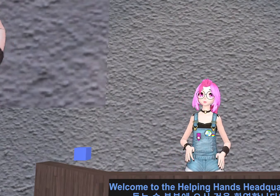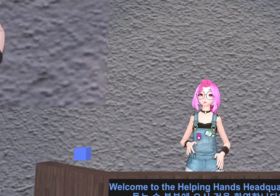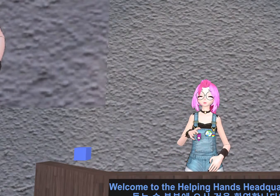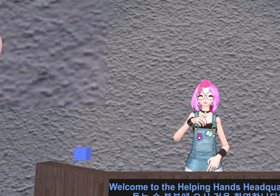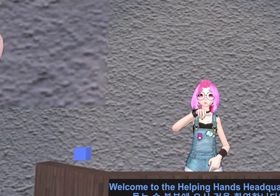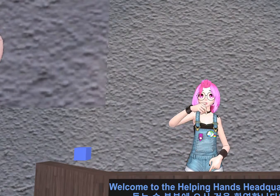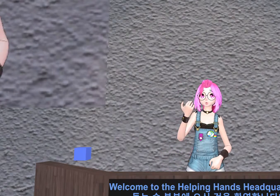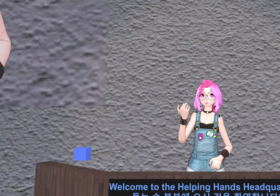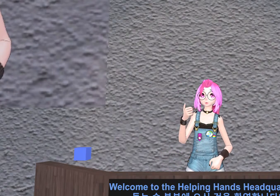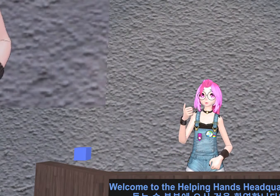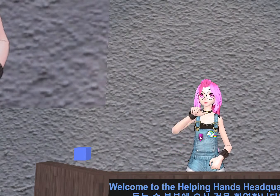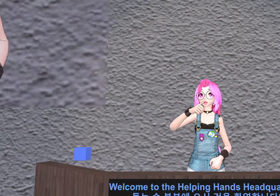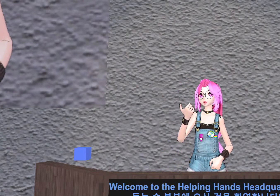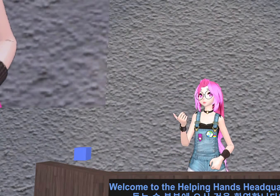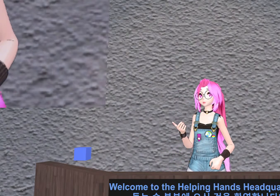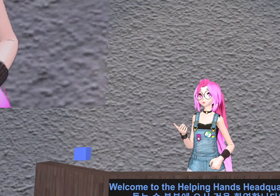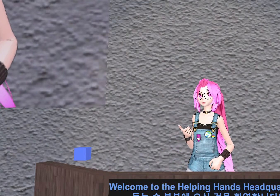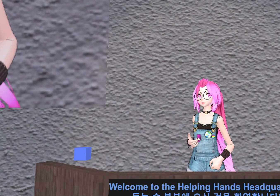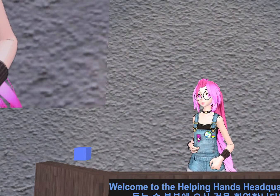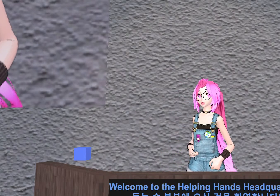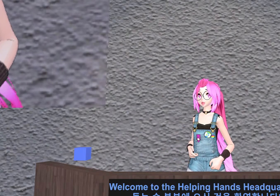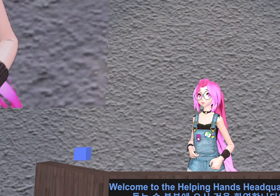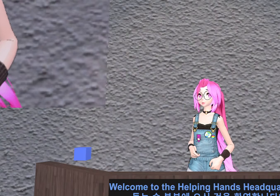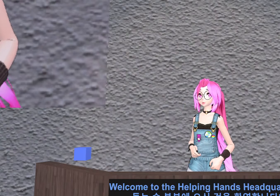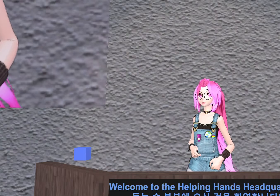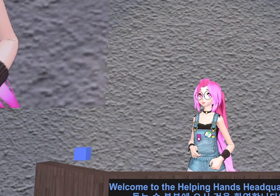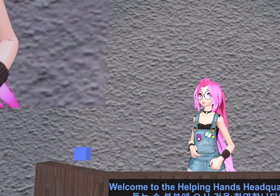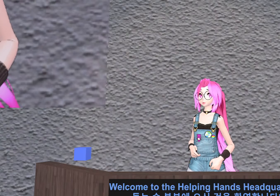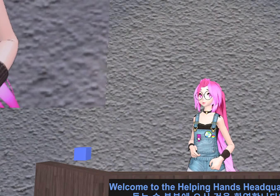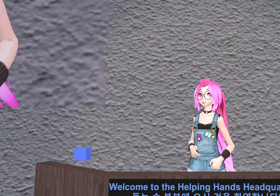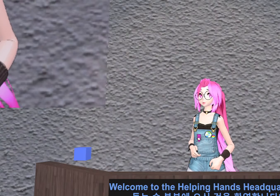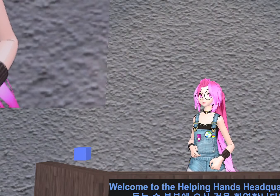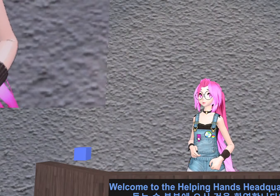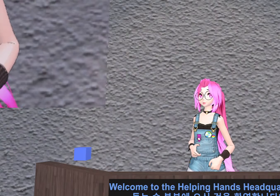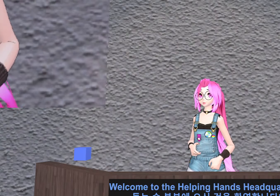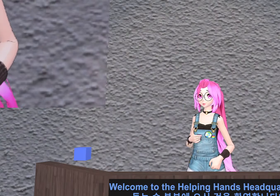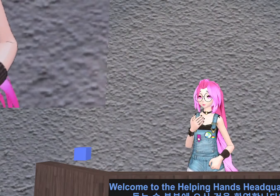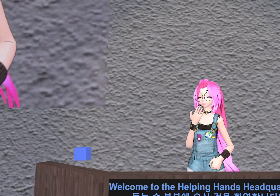Let's see. Gosh. Well, Great quality.